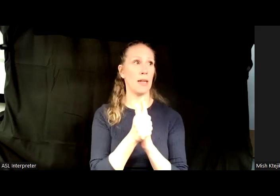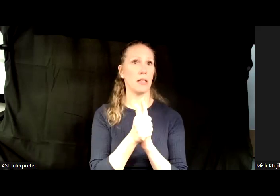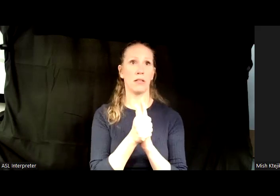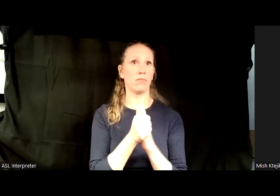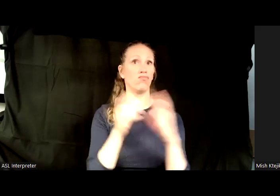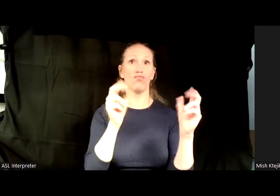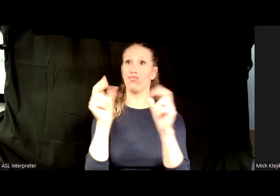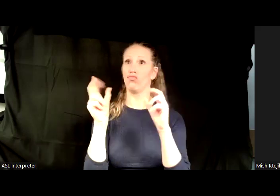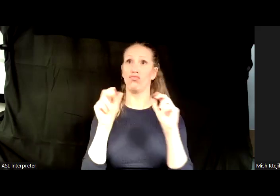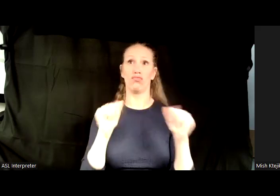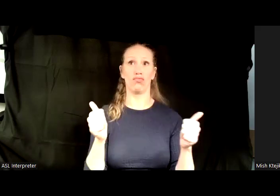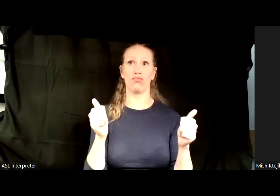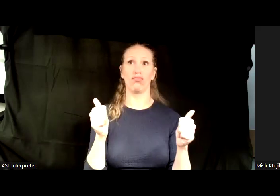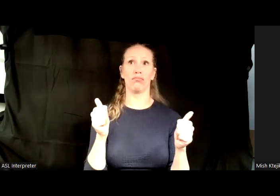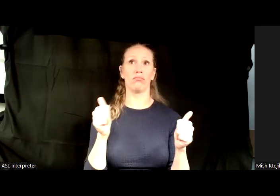No, okay.